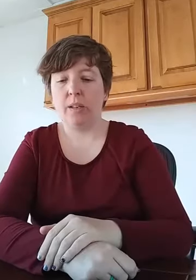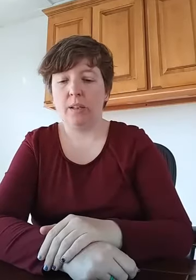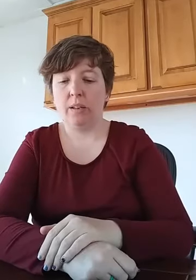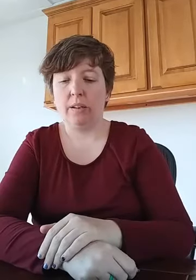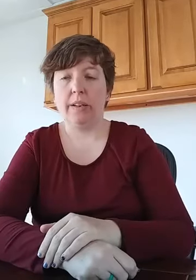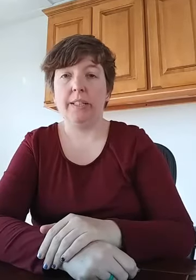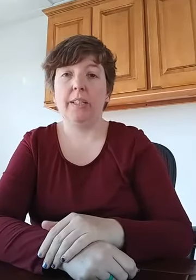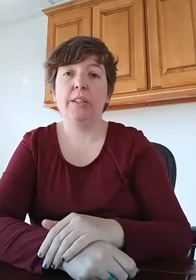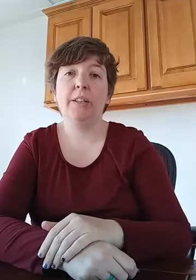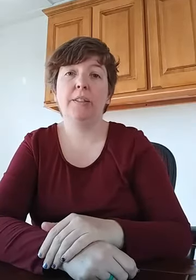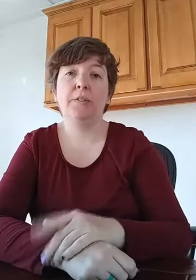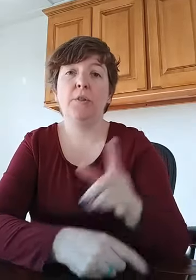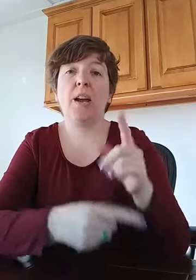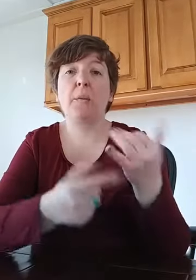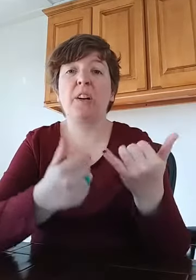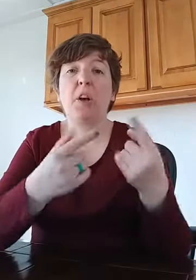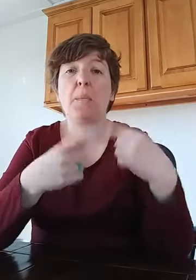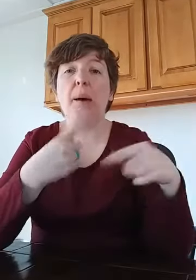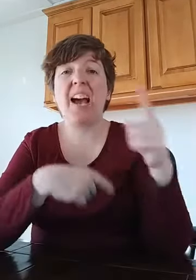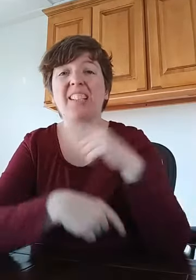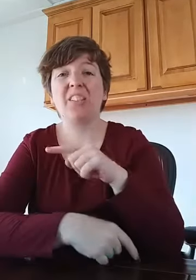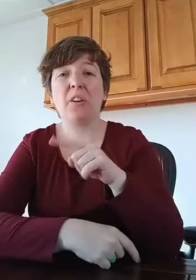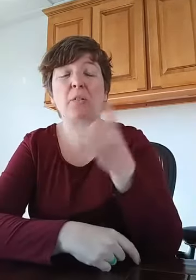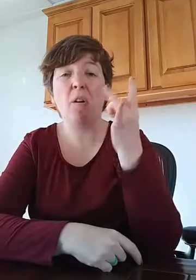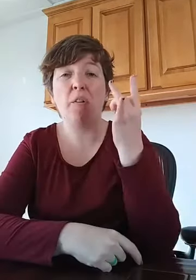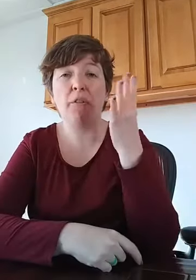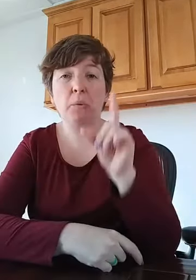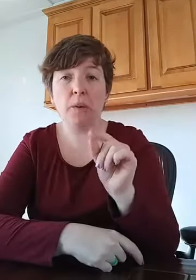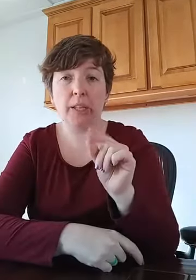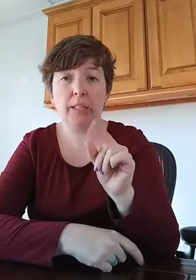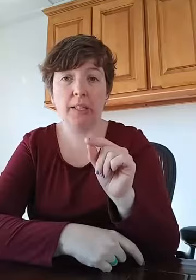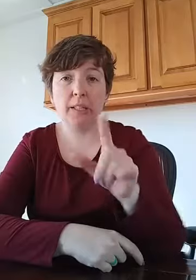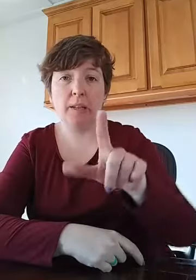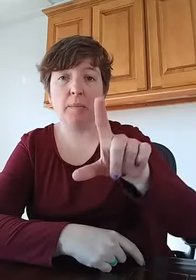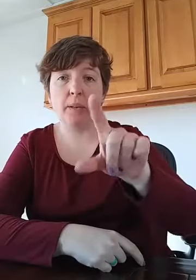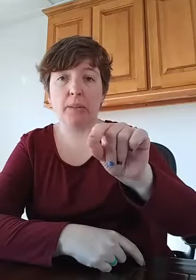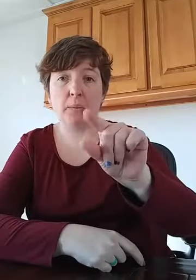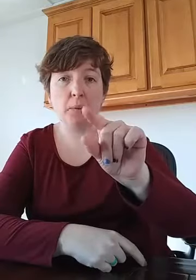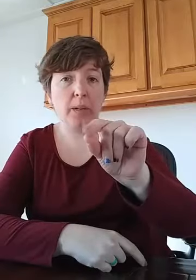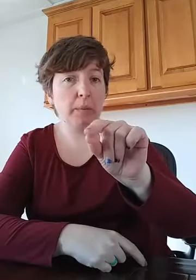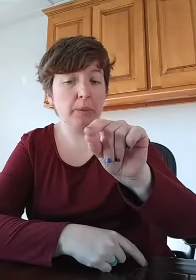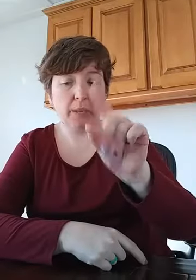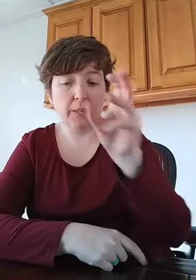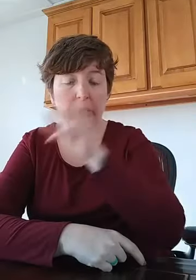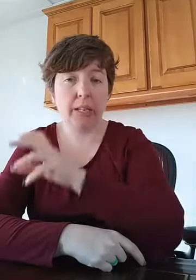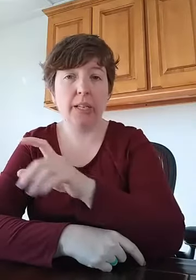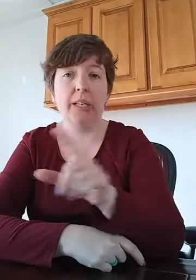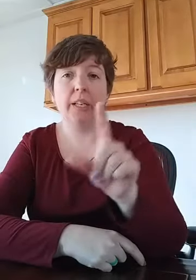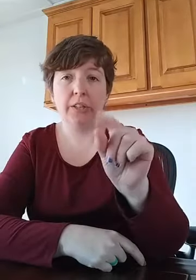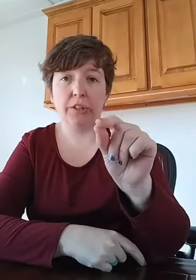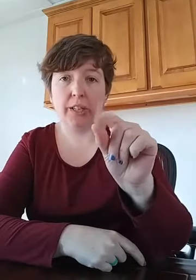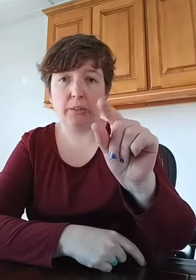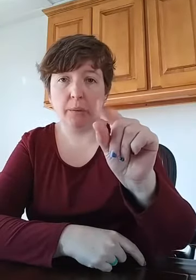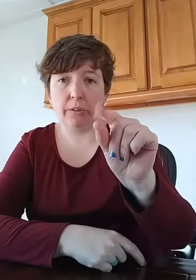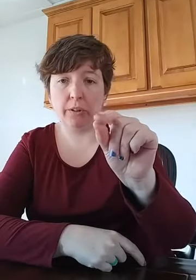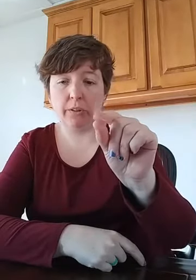All right, so now we're going to go back to those awful 20s because 20 was weird. It just gets weirder. That's